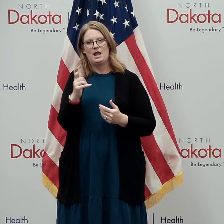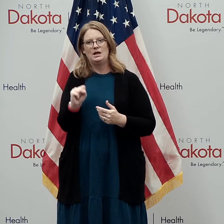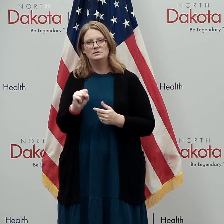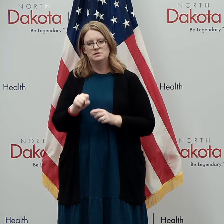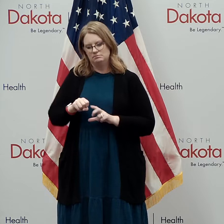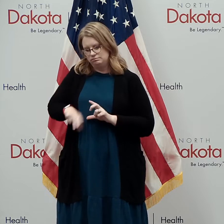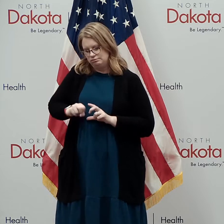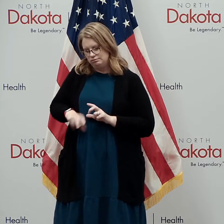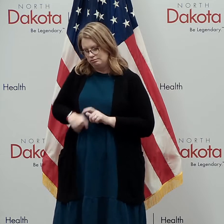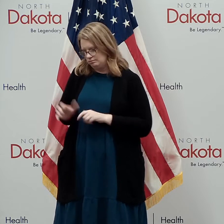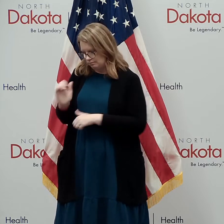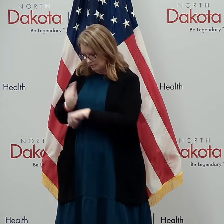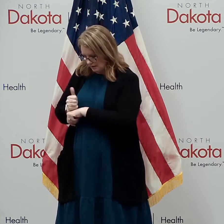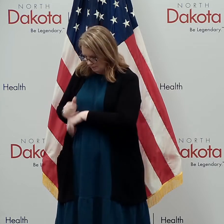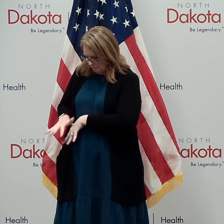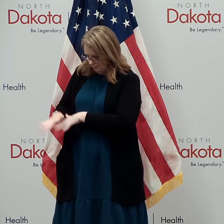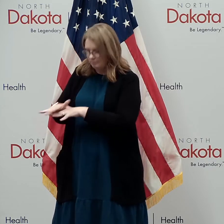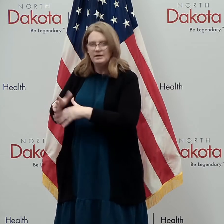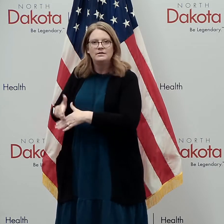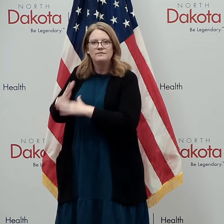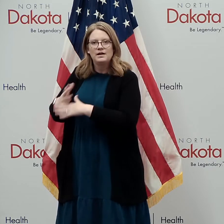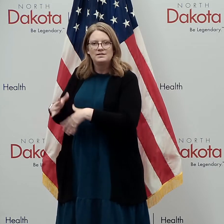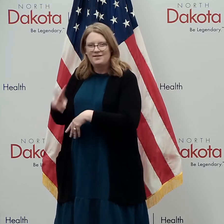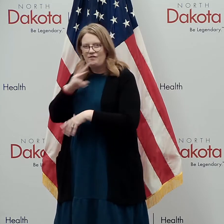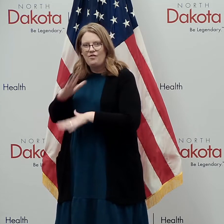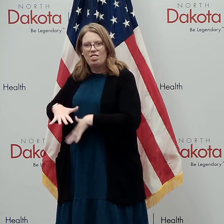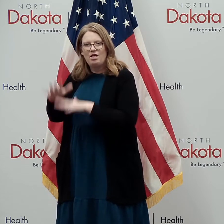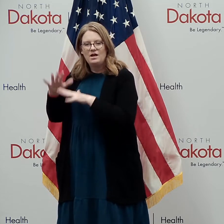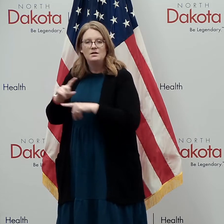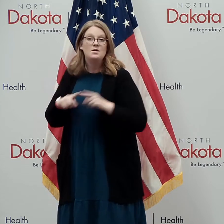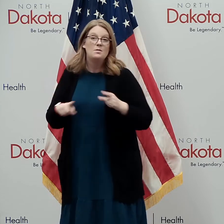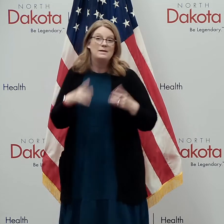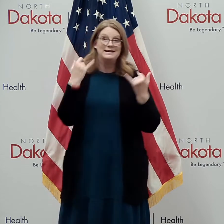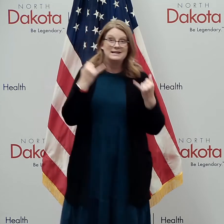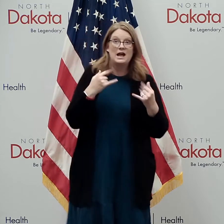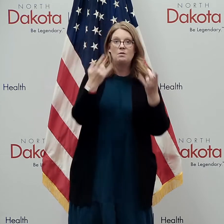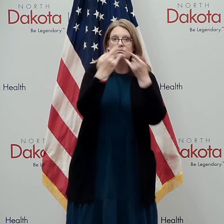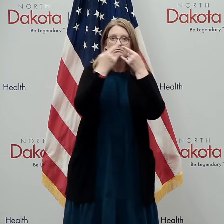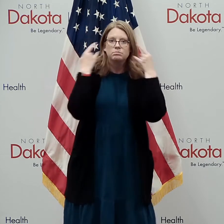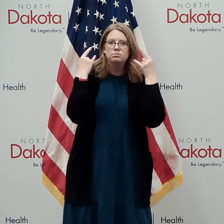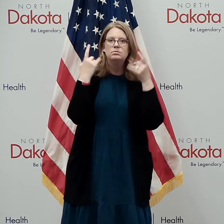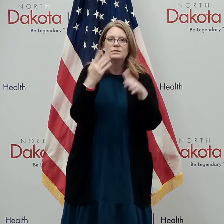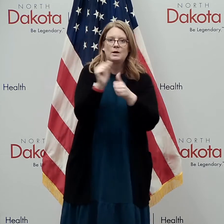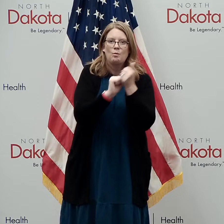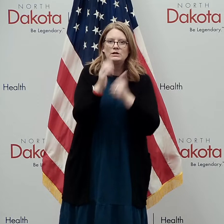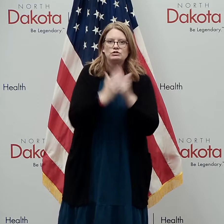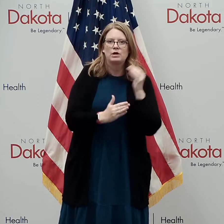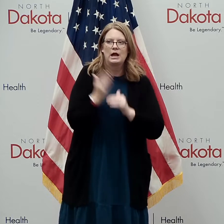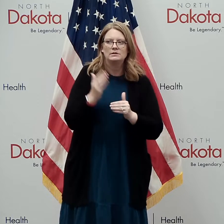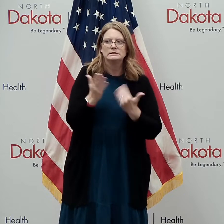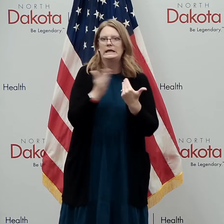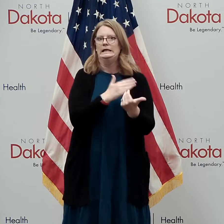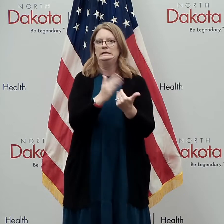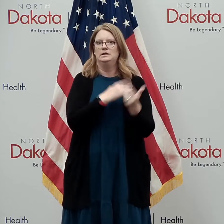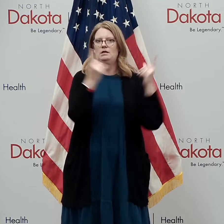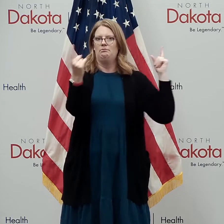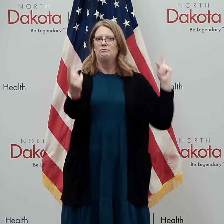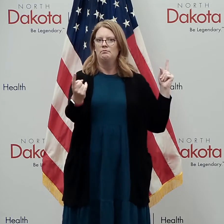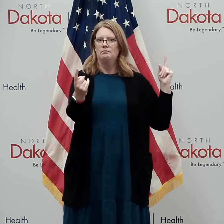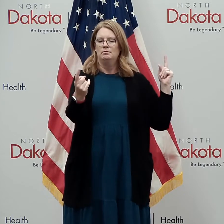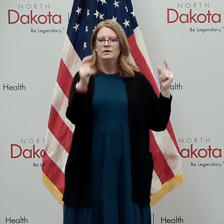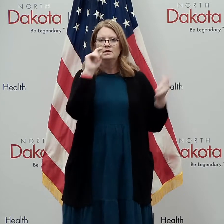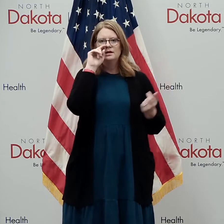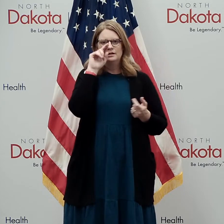keep their distance and wash their hands. And so we think that's the most powerful tool we have. Changing the